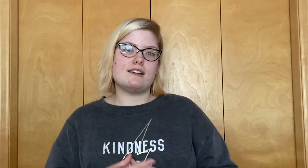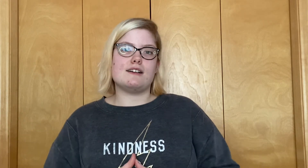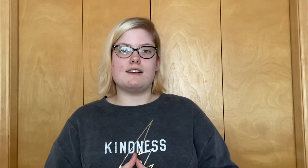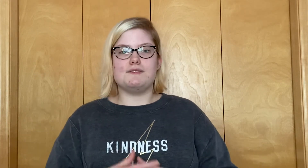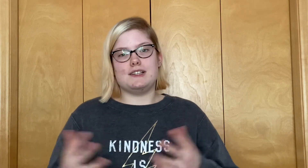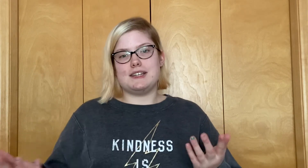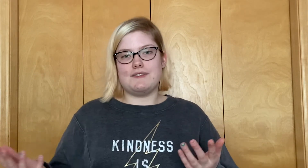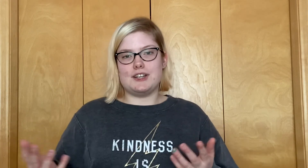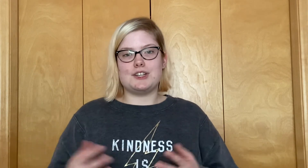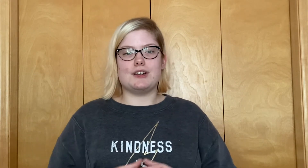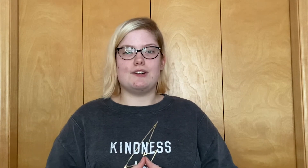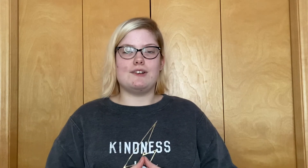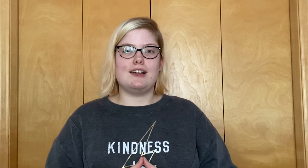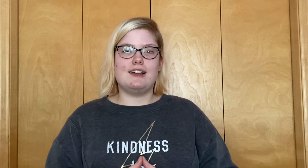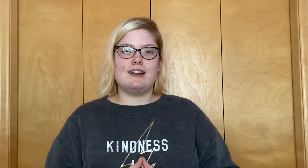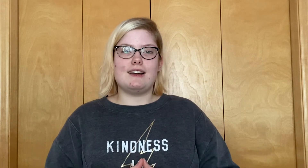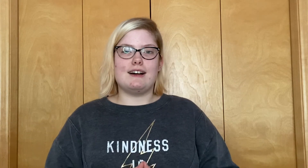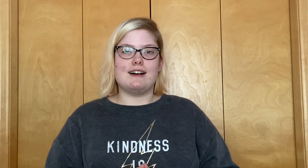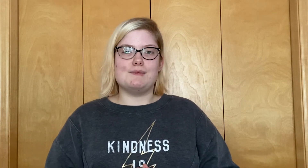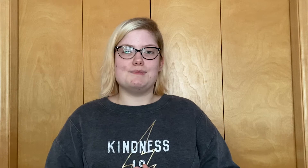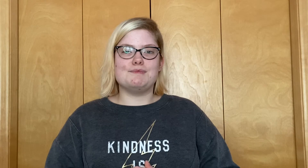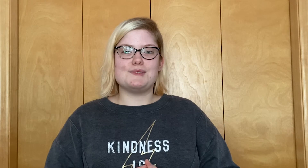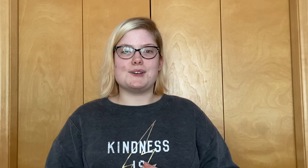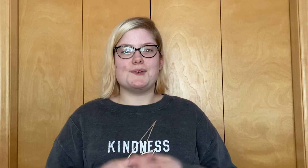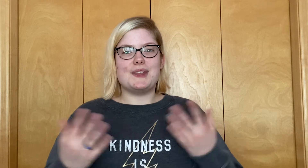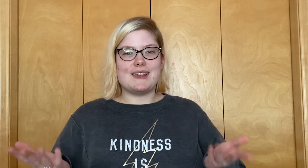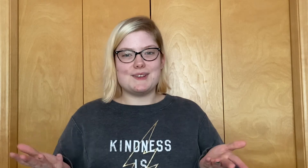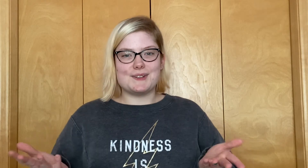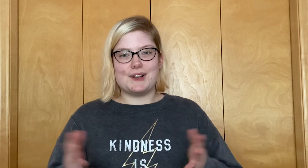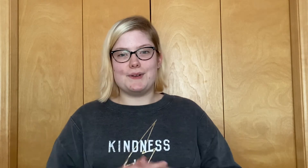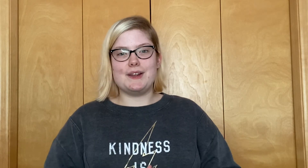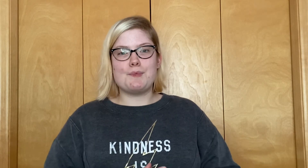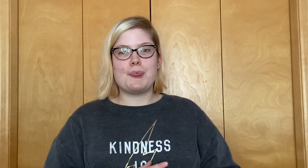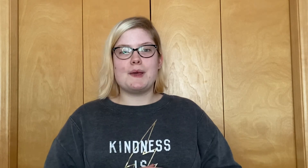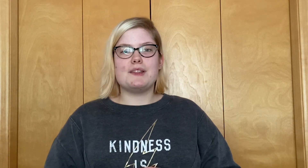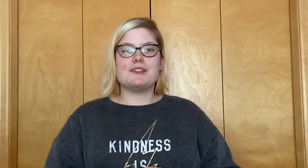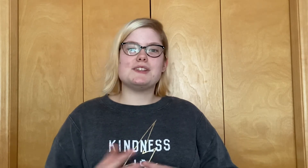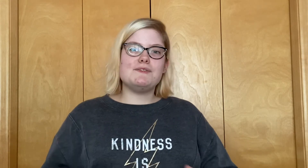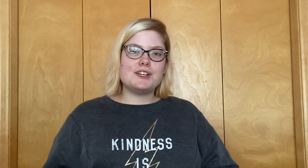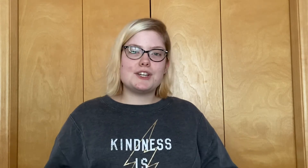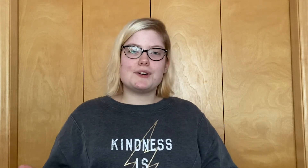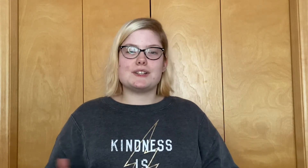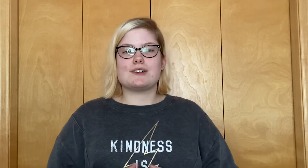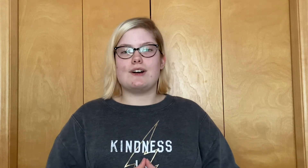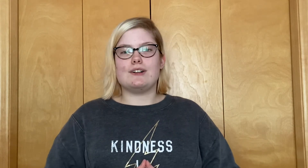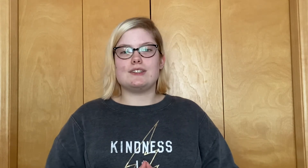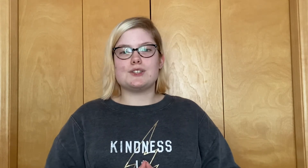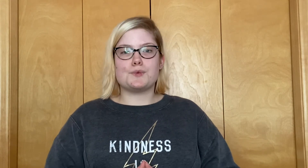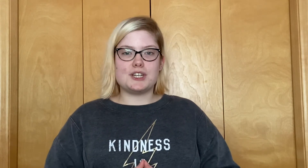of the TV show. So thank you, Chloe. The TV show is called Switched at